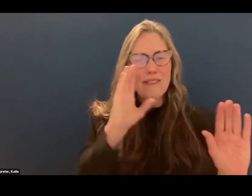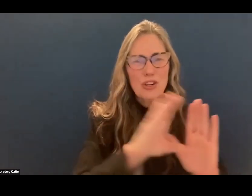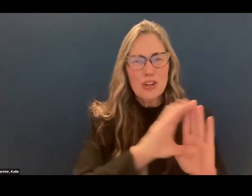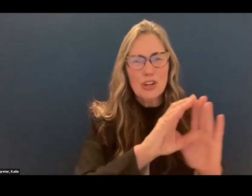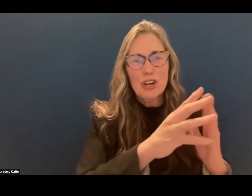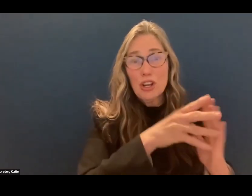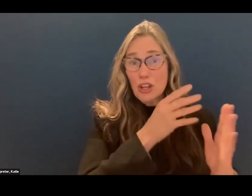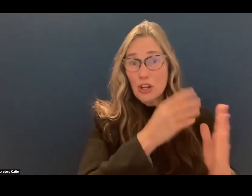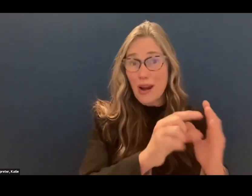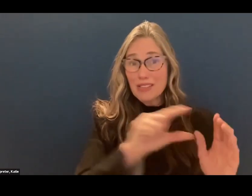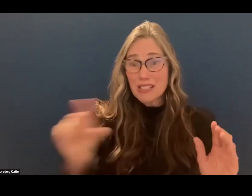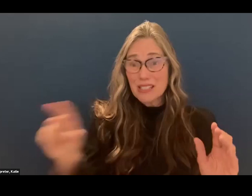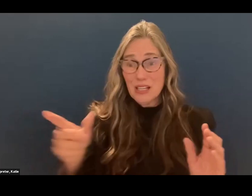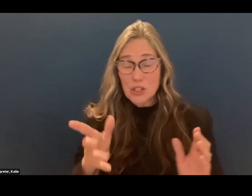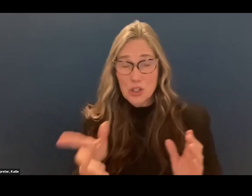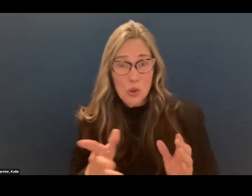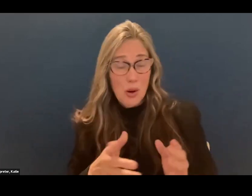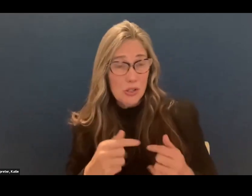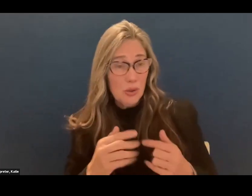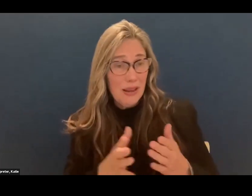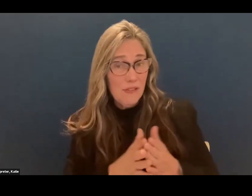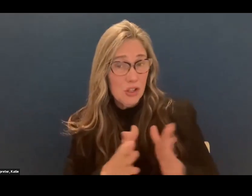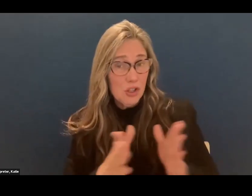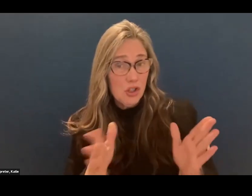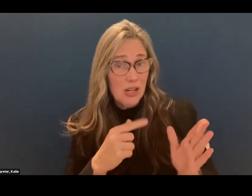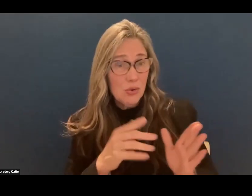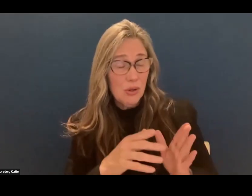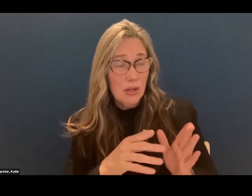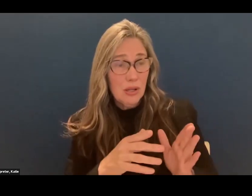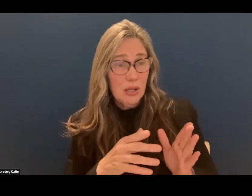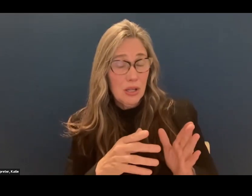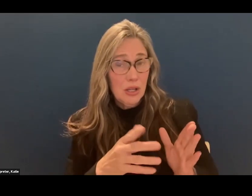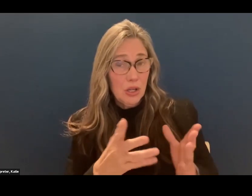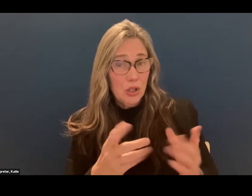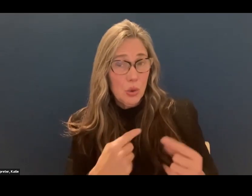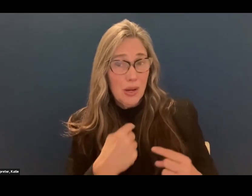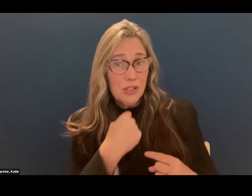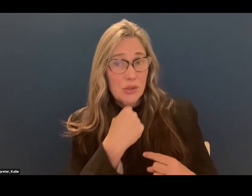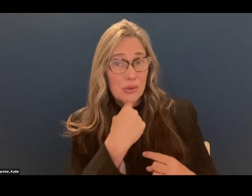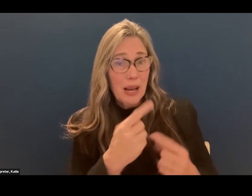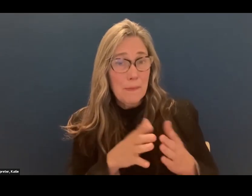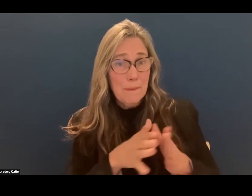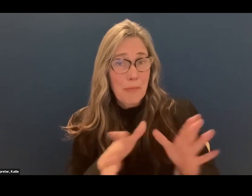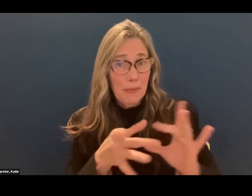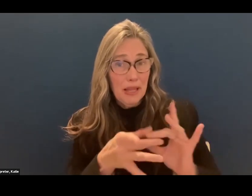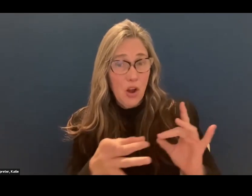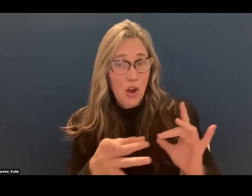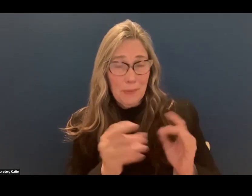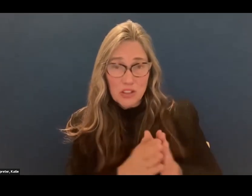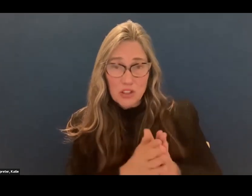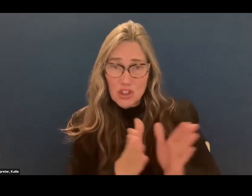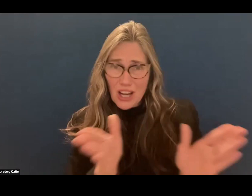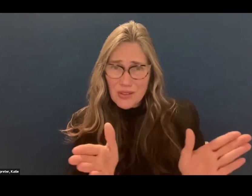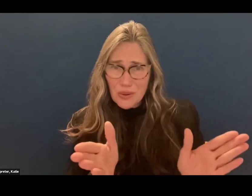Did you want to give general public comment or for, you said G2? Yeah. Okay, we